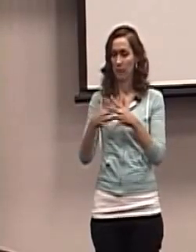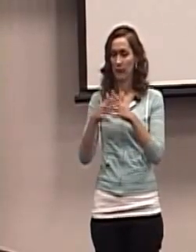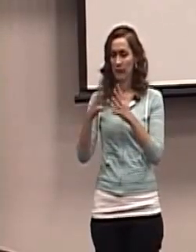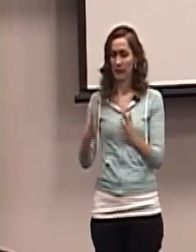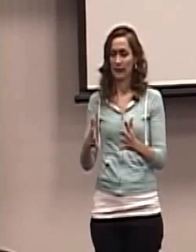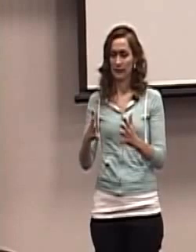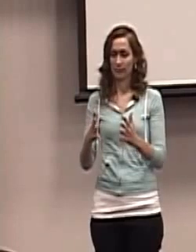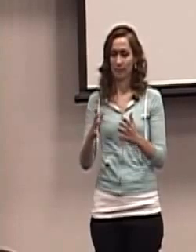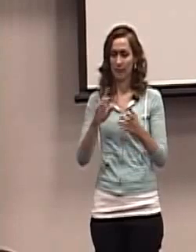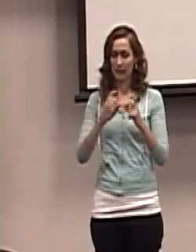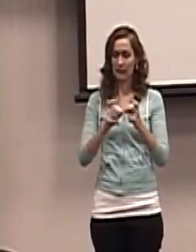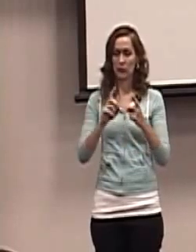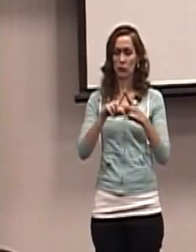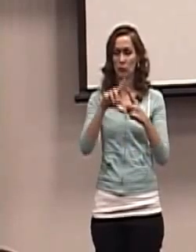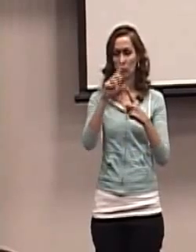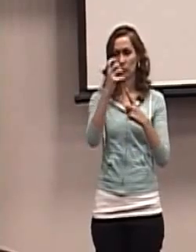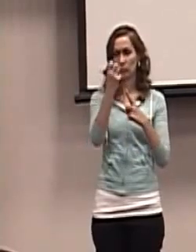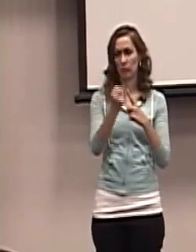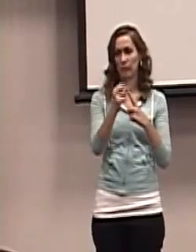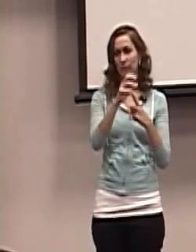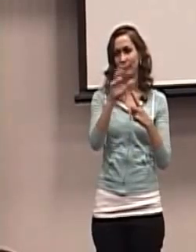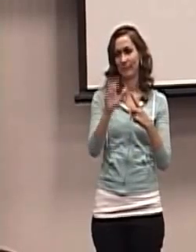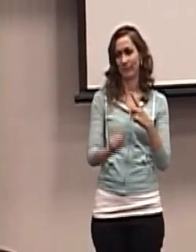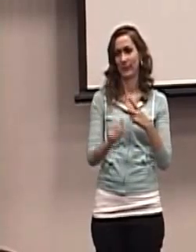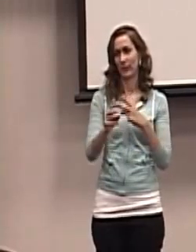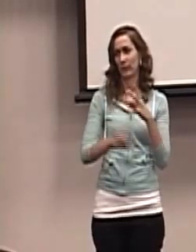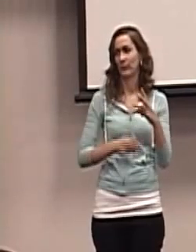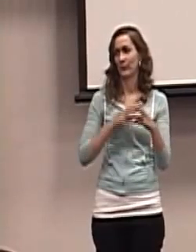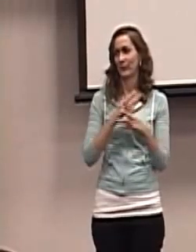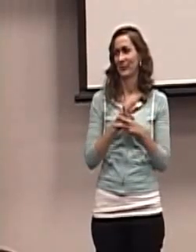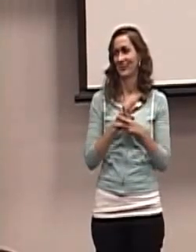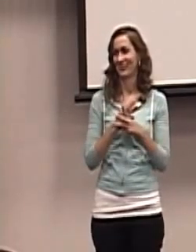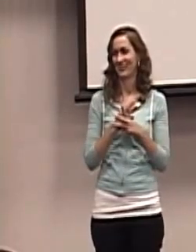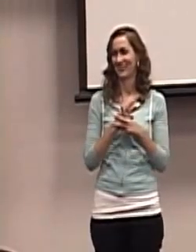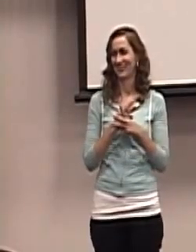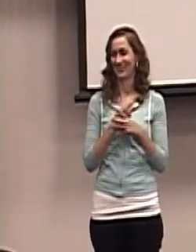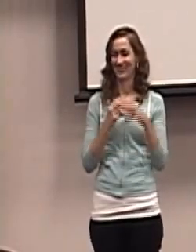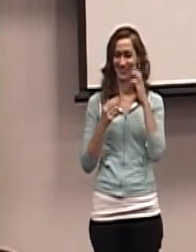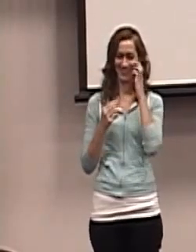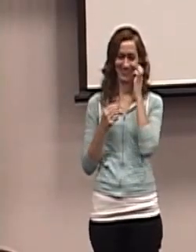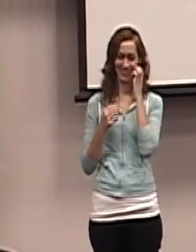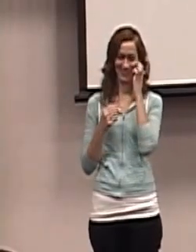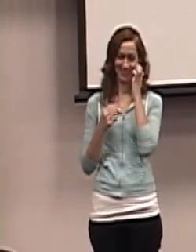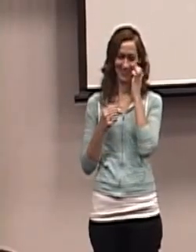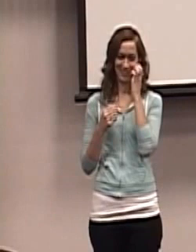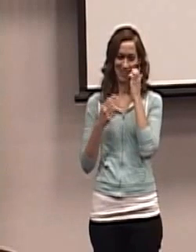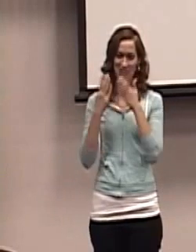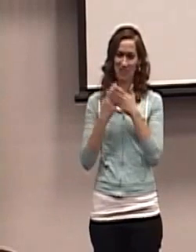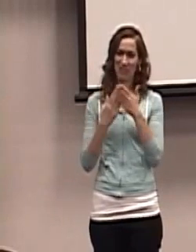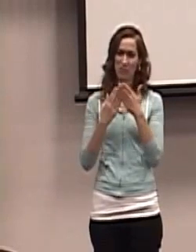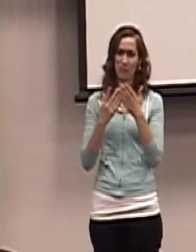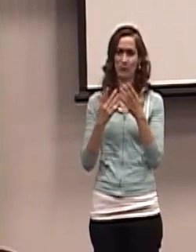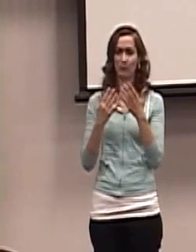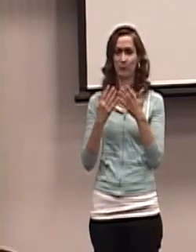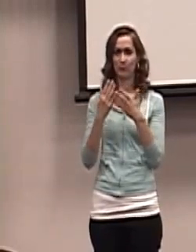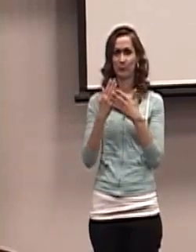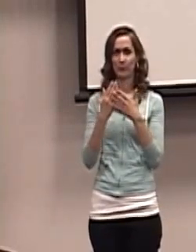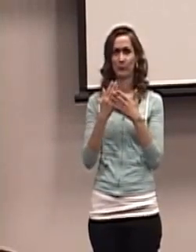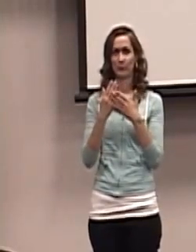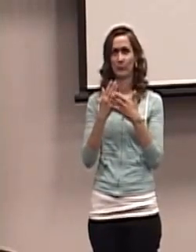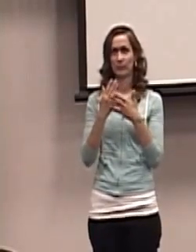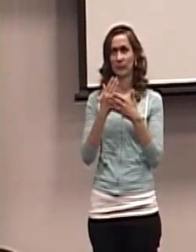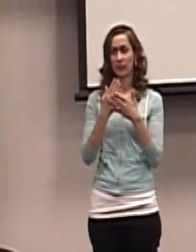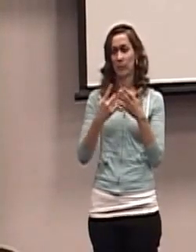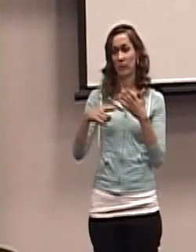some of you may be able to remember and recall some of the very unfortunate